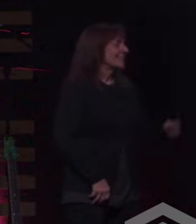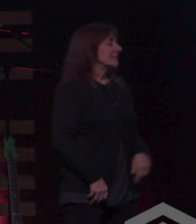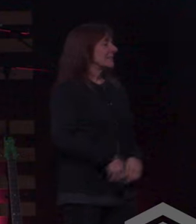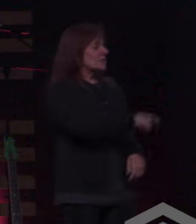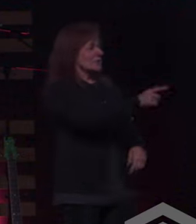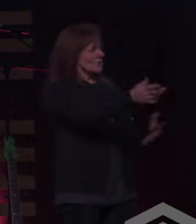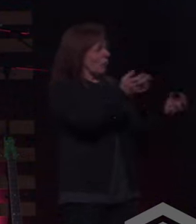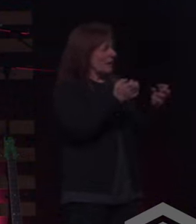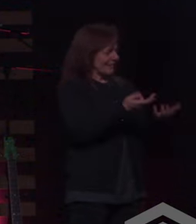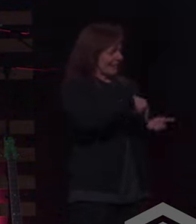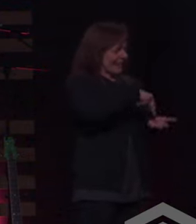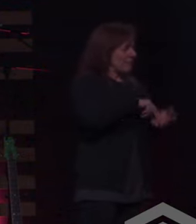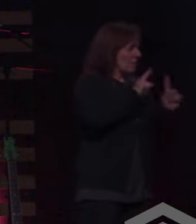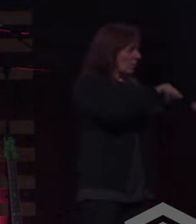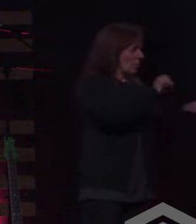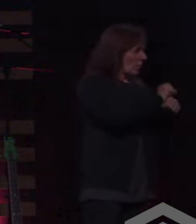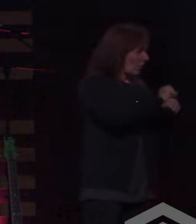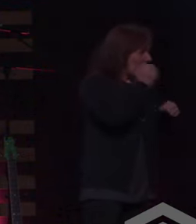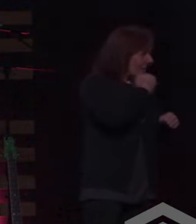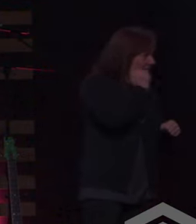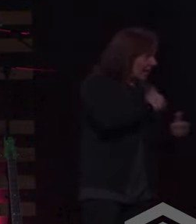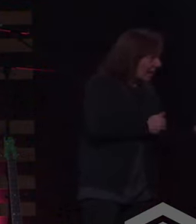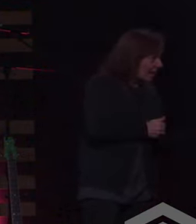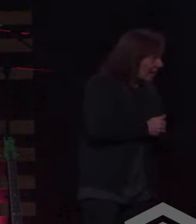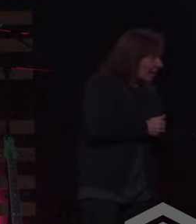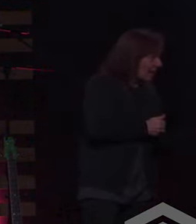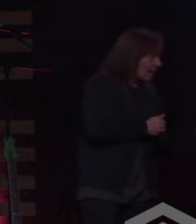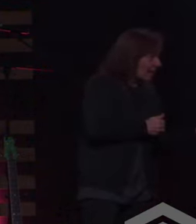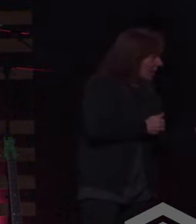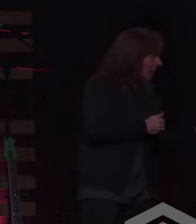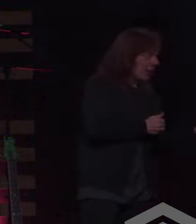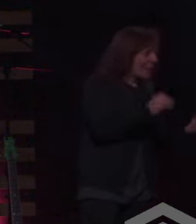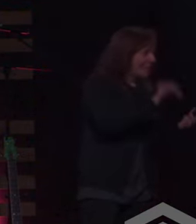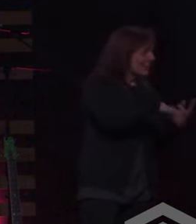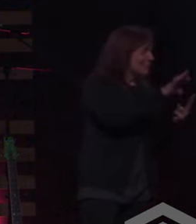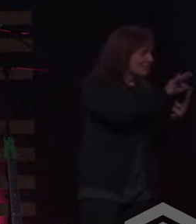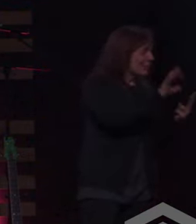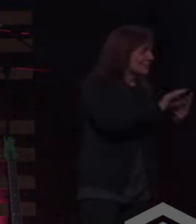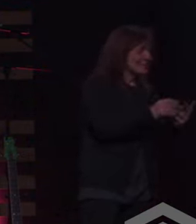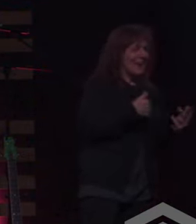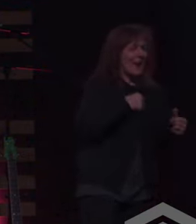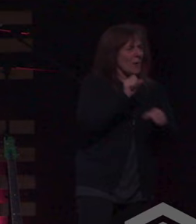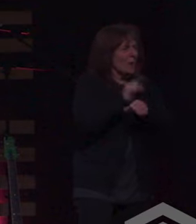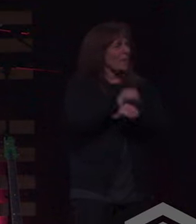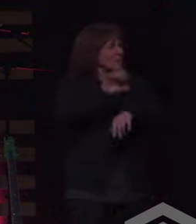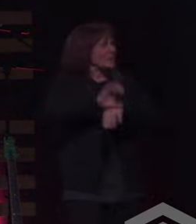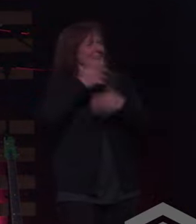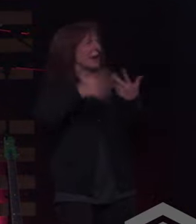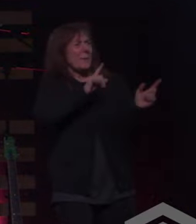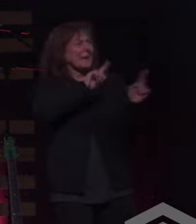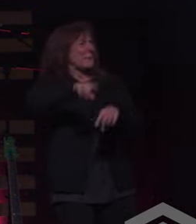Do you want to get up and go to your job every day? No. I work at a church and I don't want to.